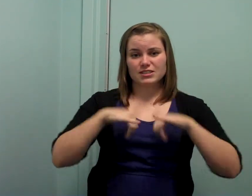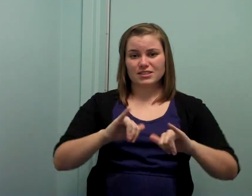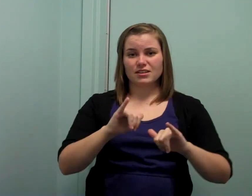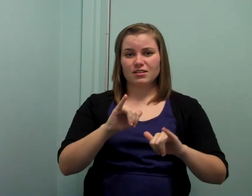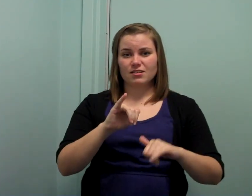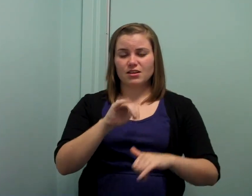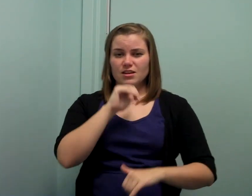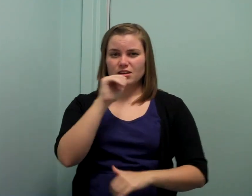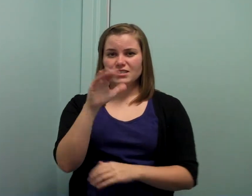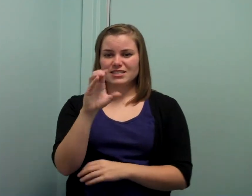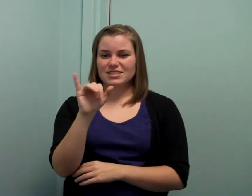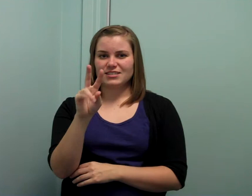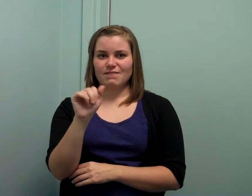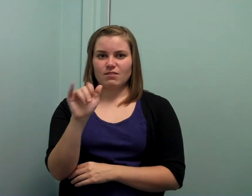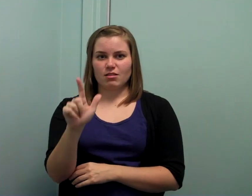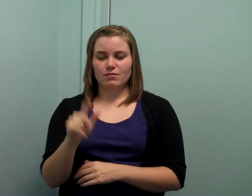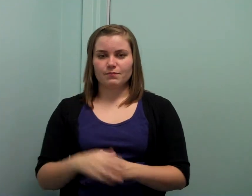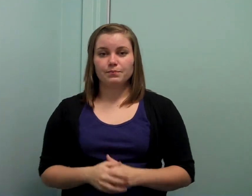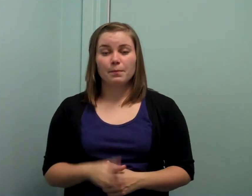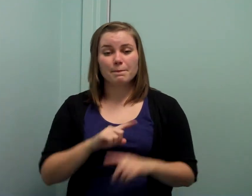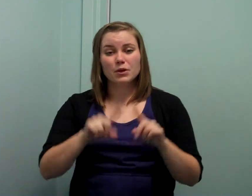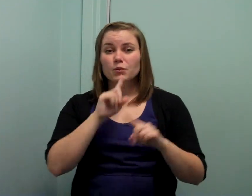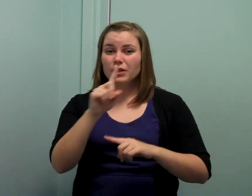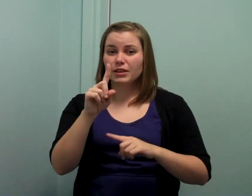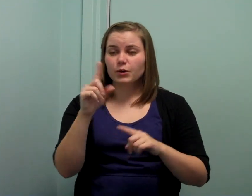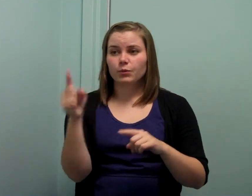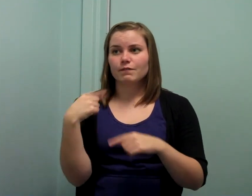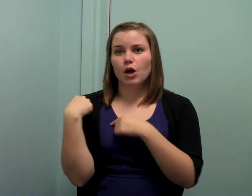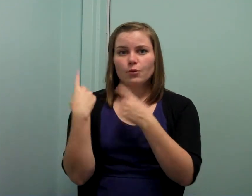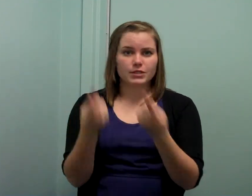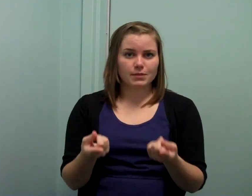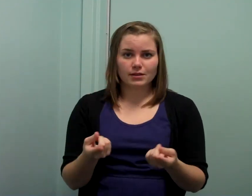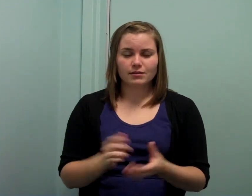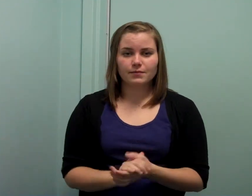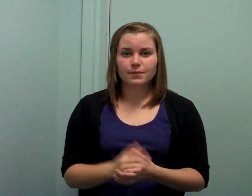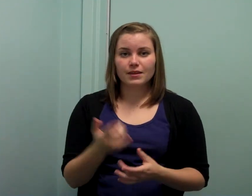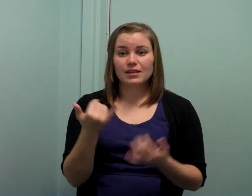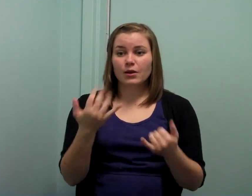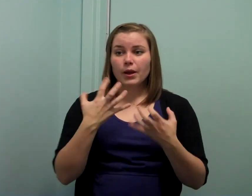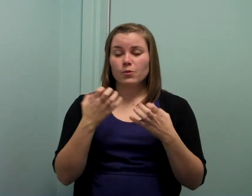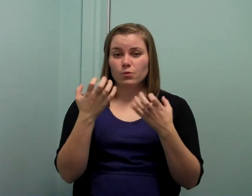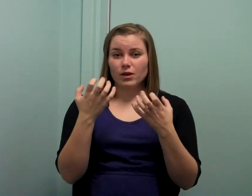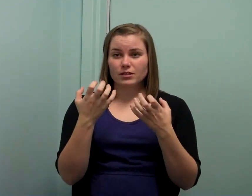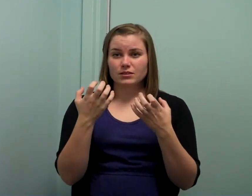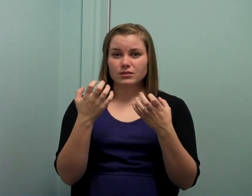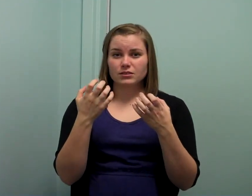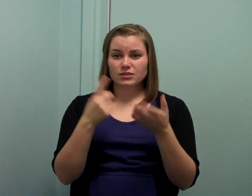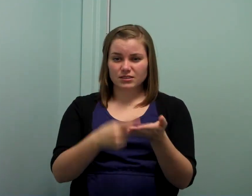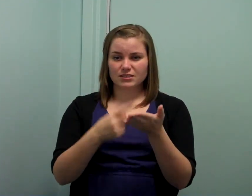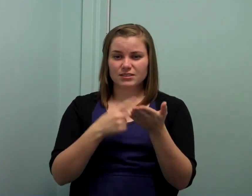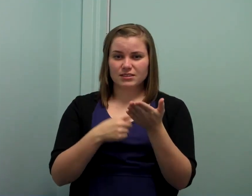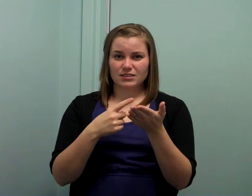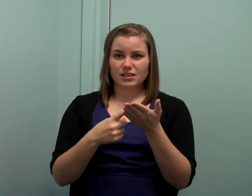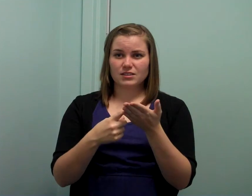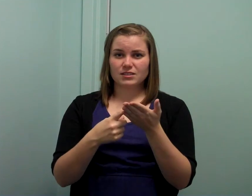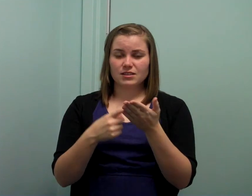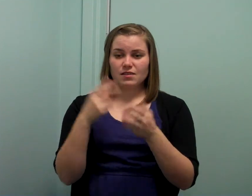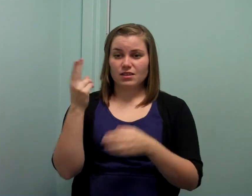in. In reality, we've always been. And I'd like to take you back on an historic adventure to realize